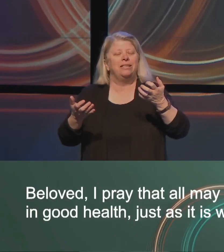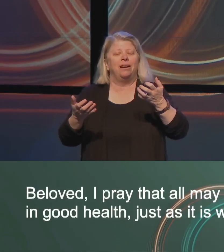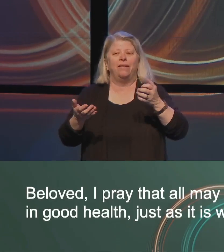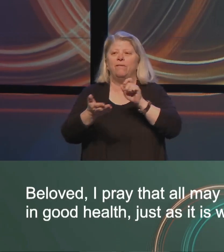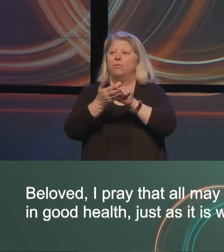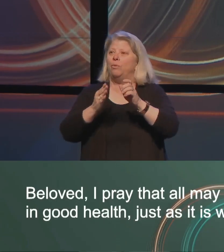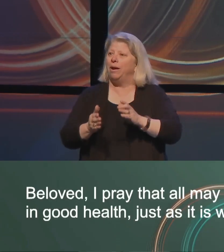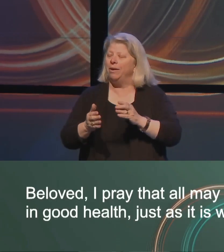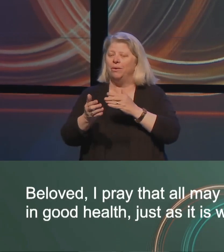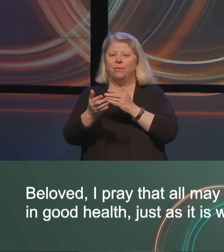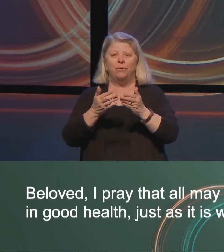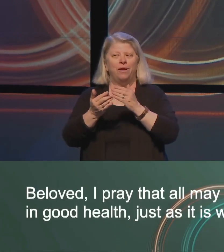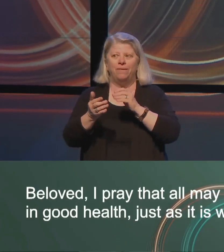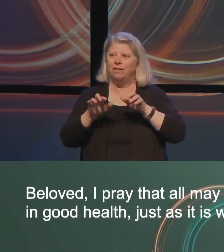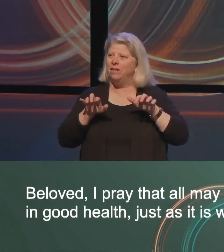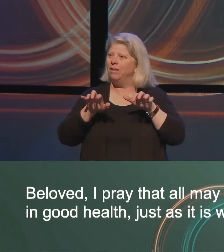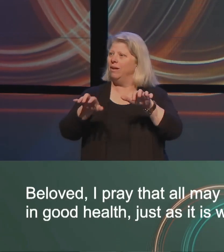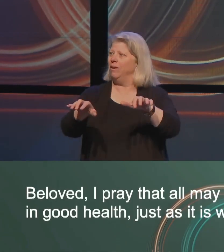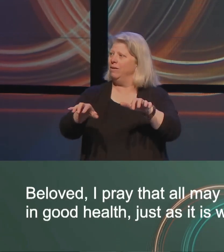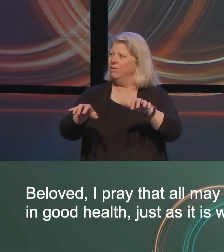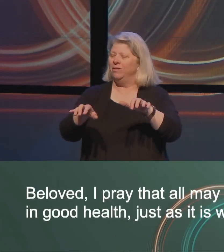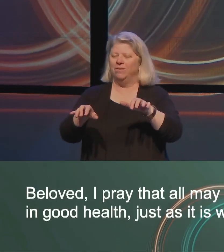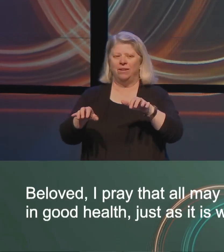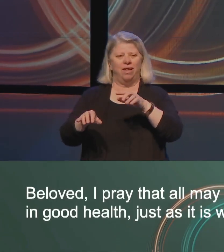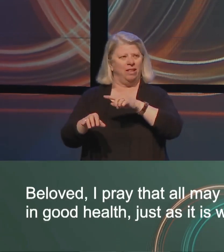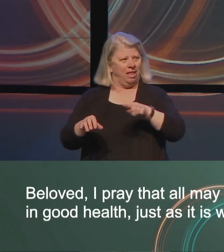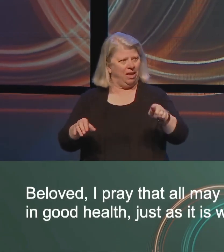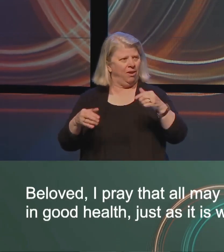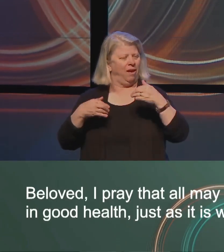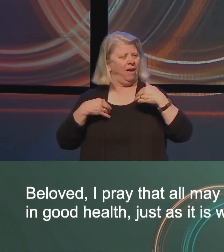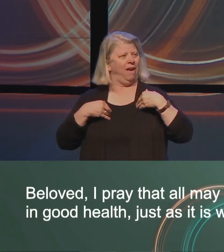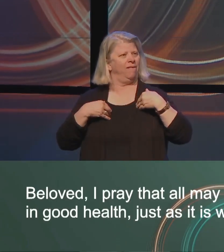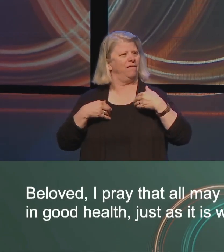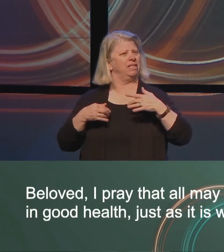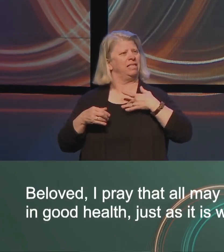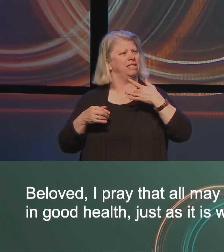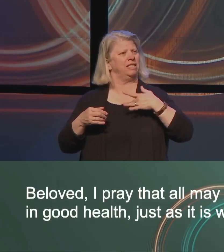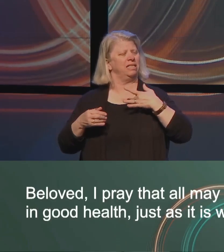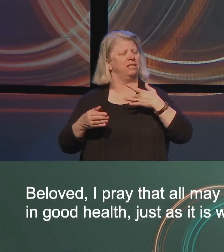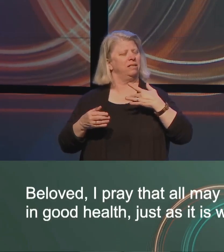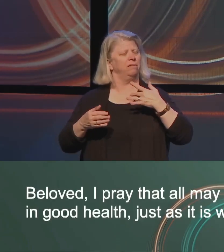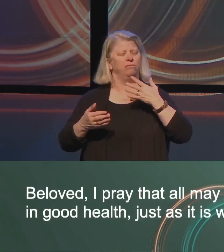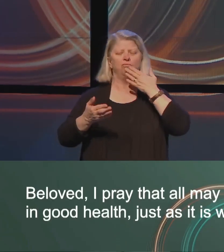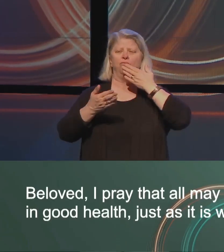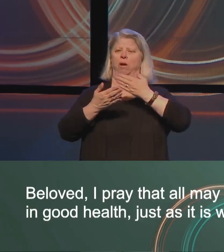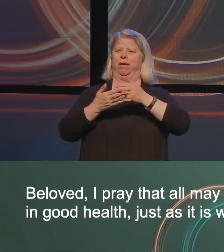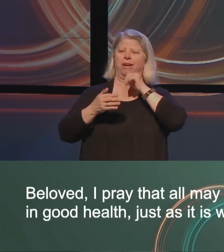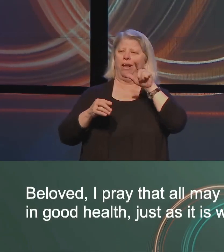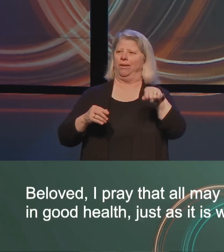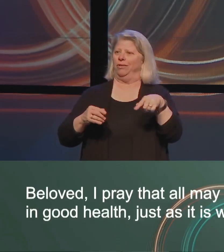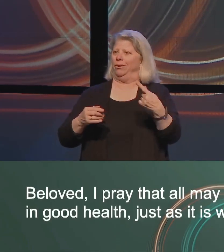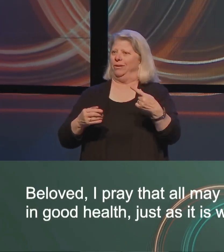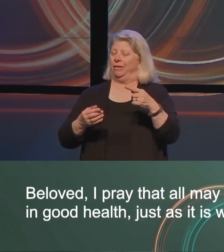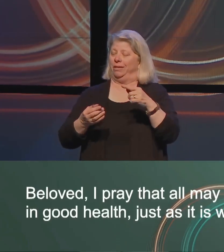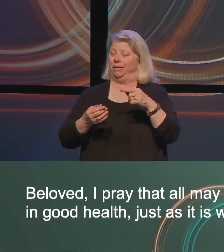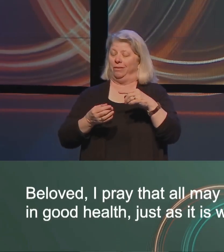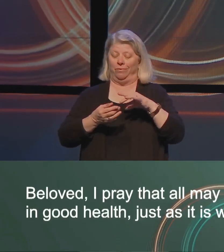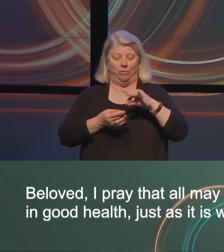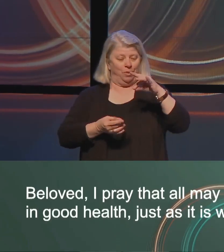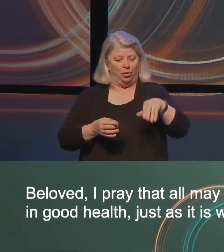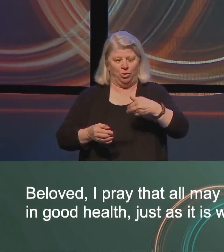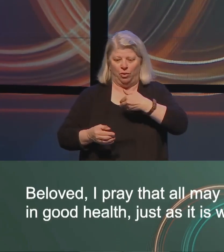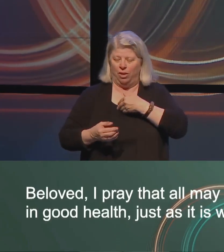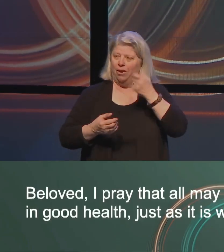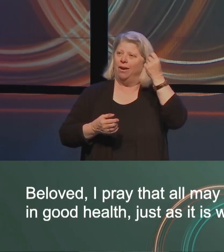writer, for whoever the audience is, that they would have a sense of well-being that goes beyond just their spiritual